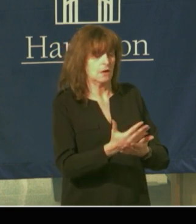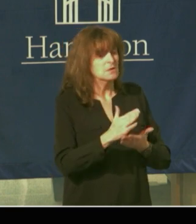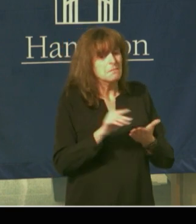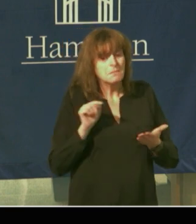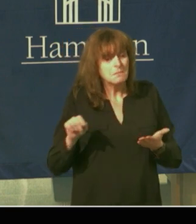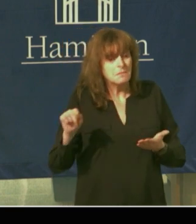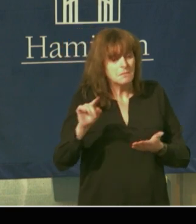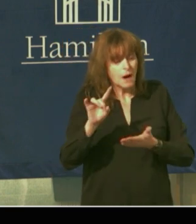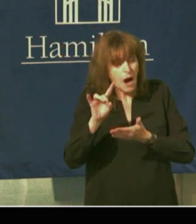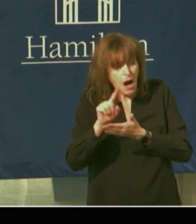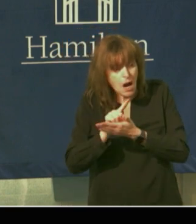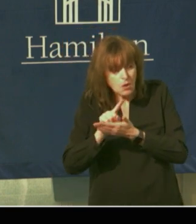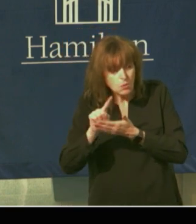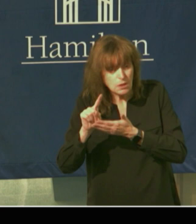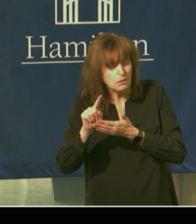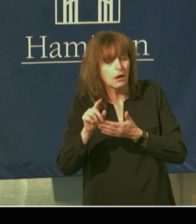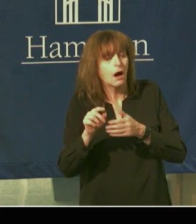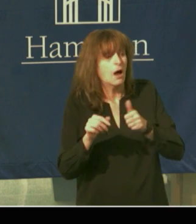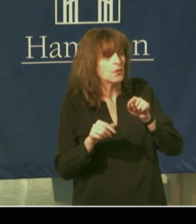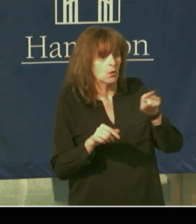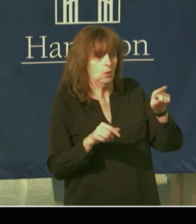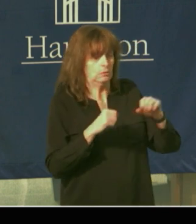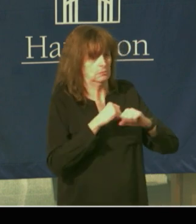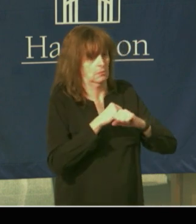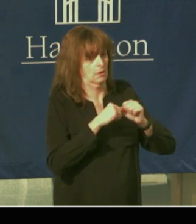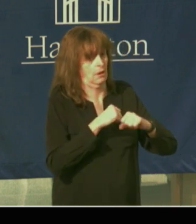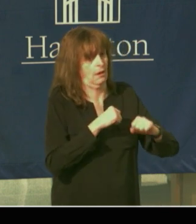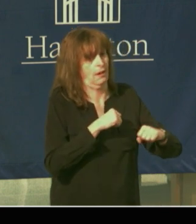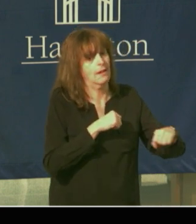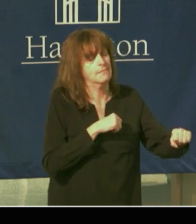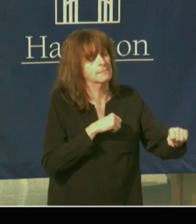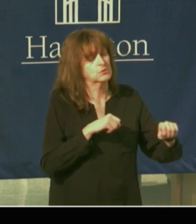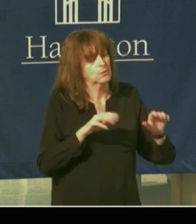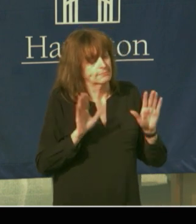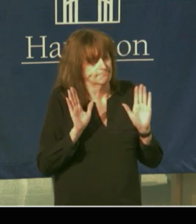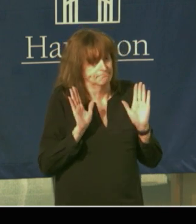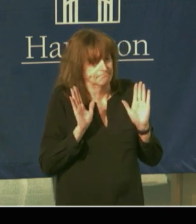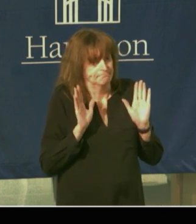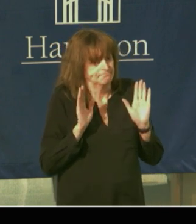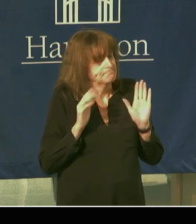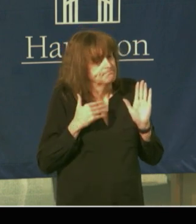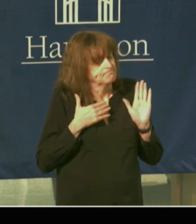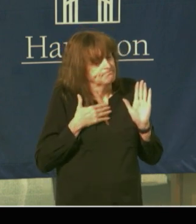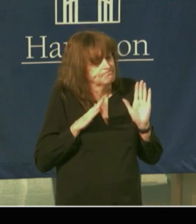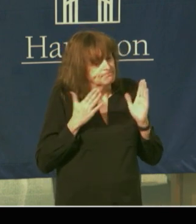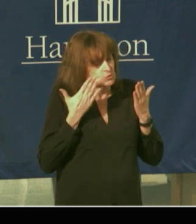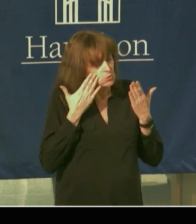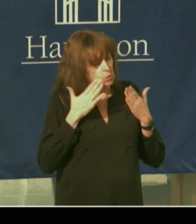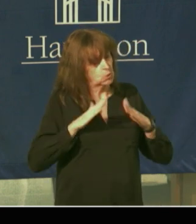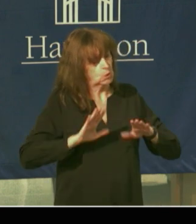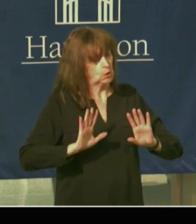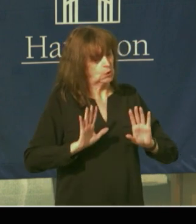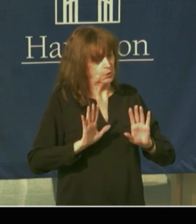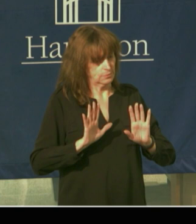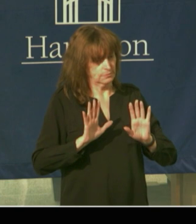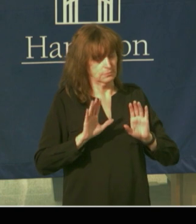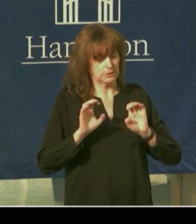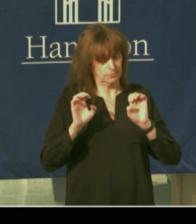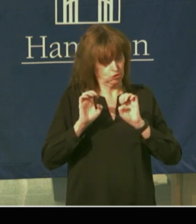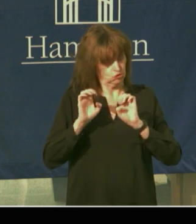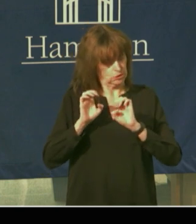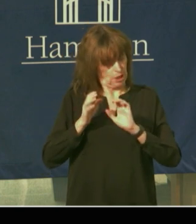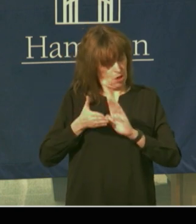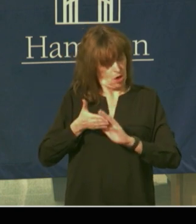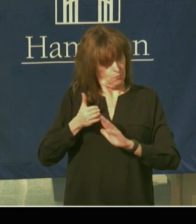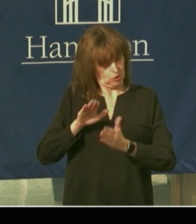I think we are making our plans now, and this is all part of the Emergency Operations Center planning process. First of all, you deal with what's right